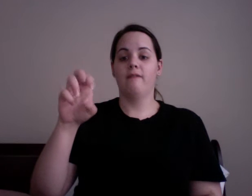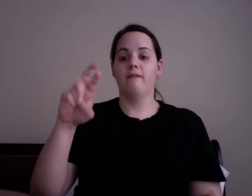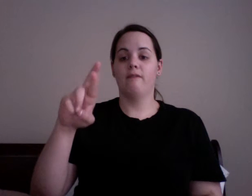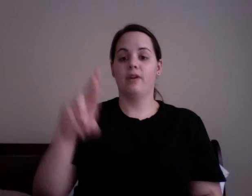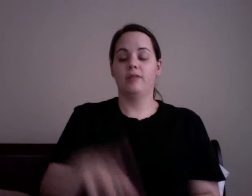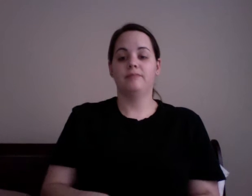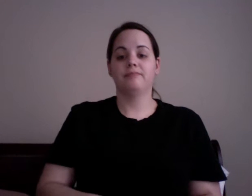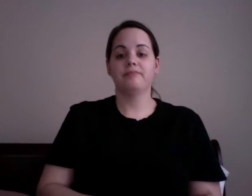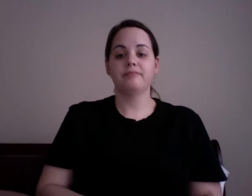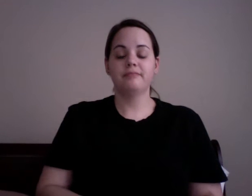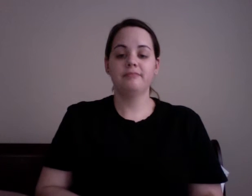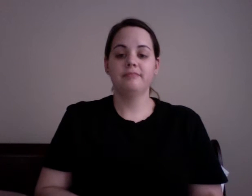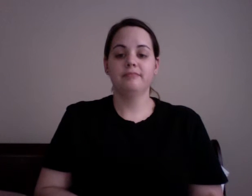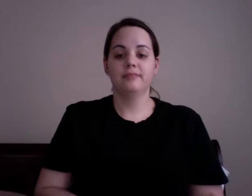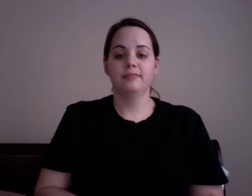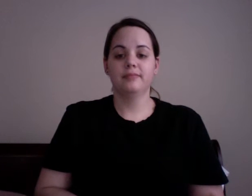that sentence.